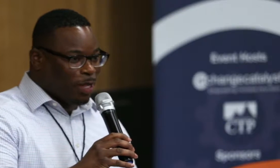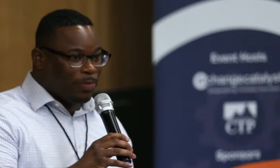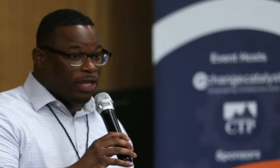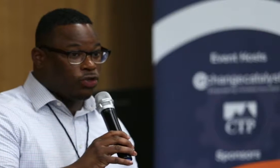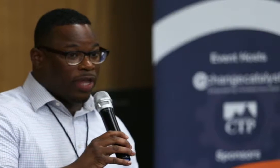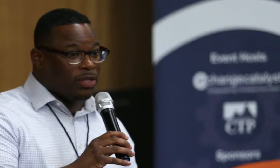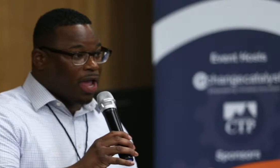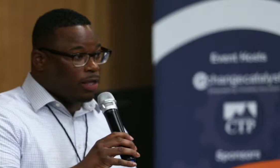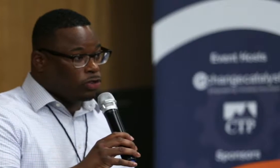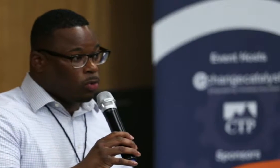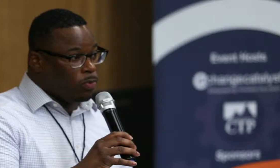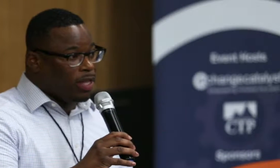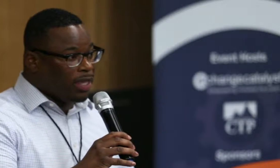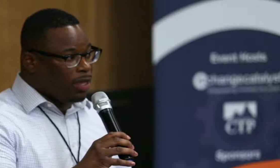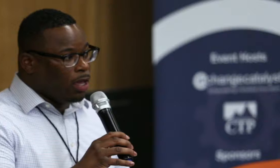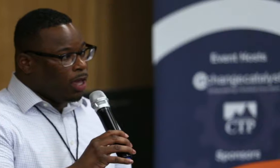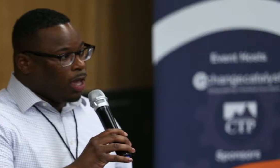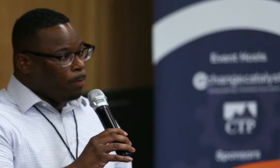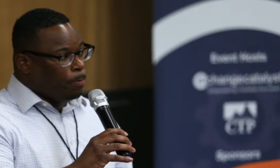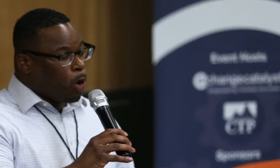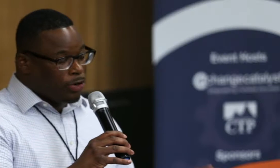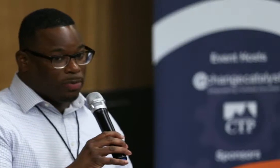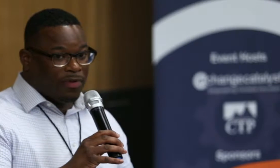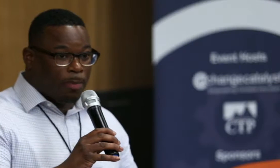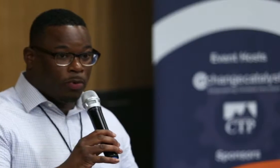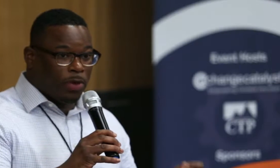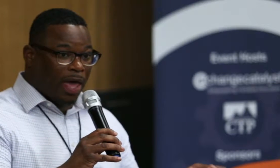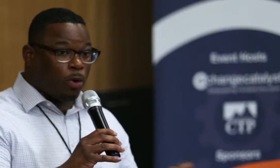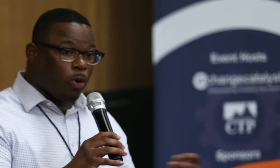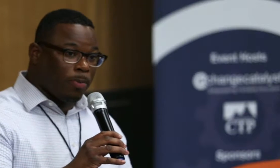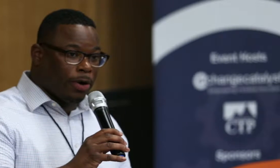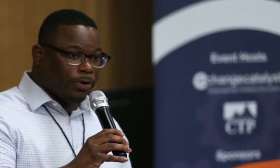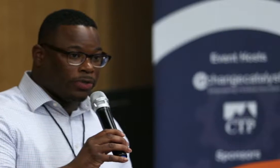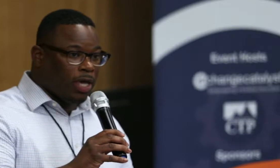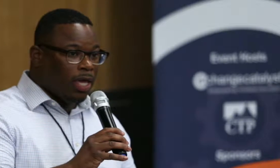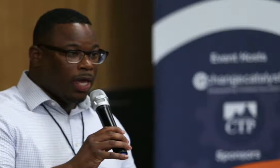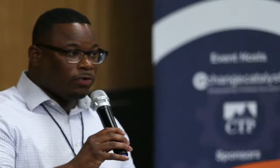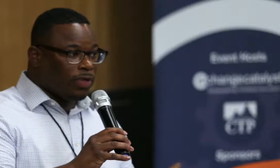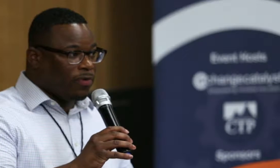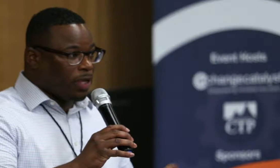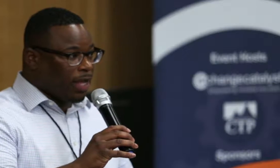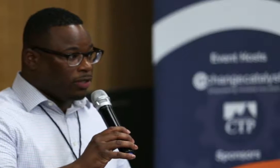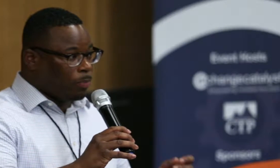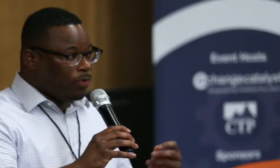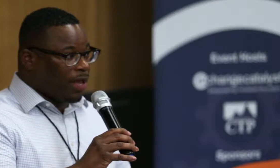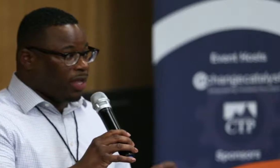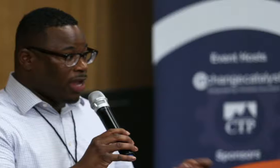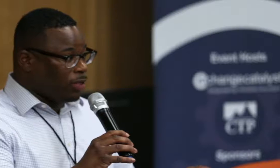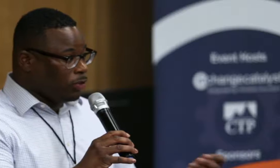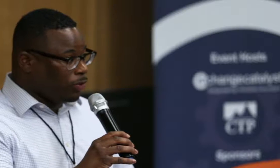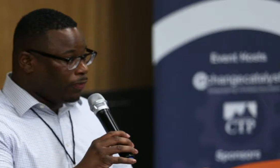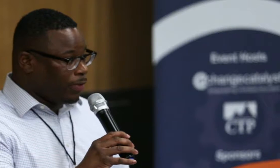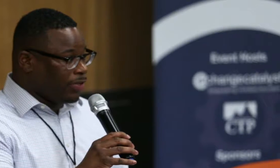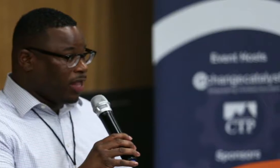and developed and trained talent. So when we lead partnership development with our corporate partners, it's really from the lens of providing